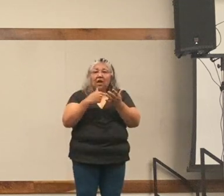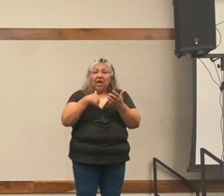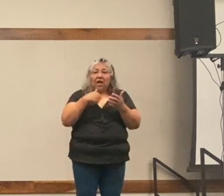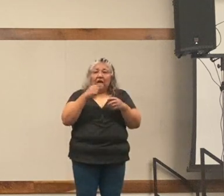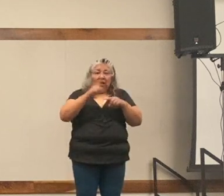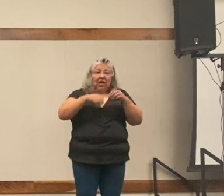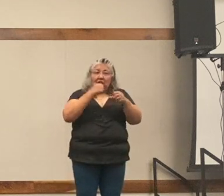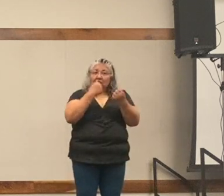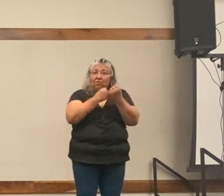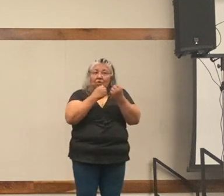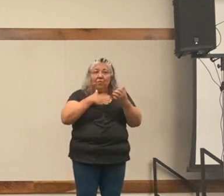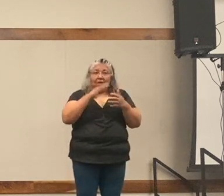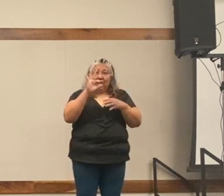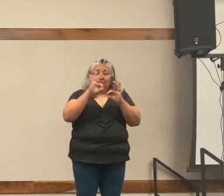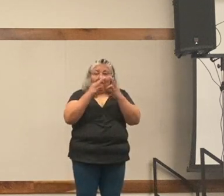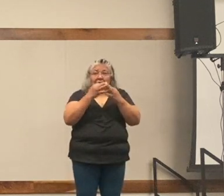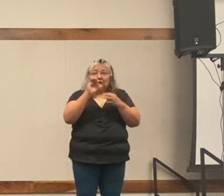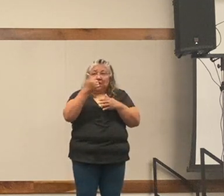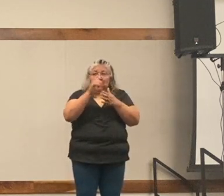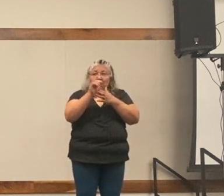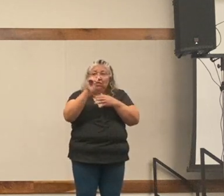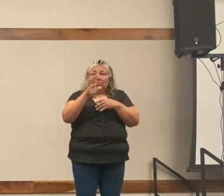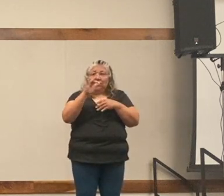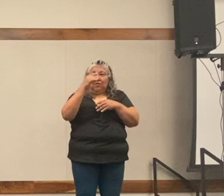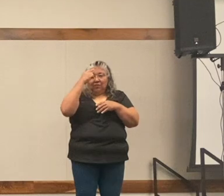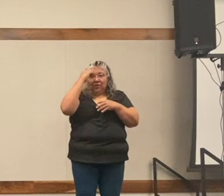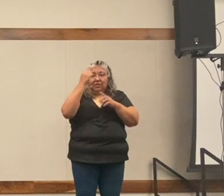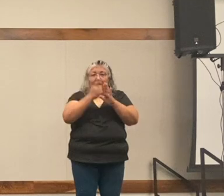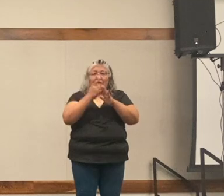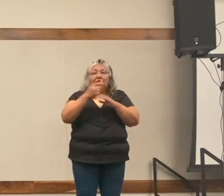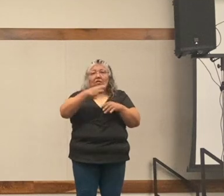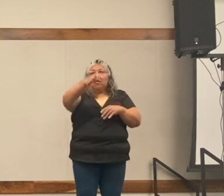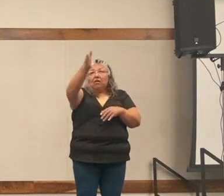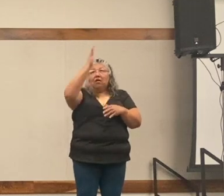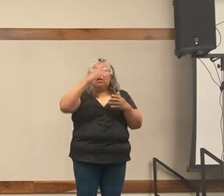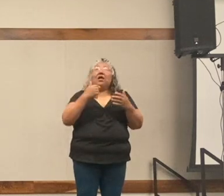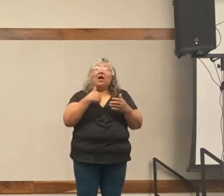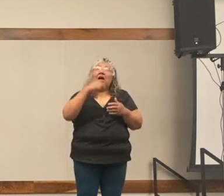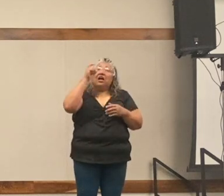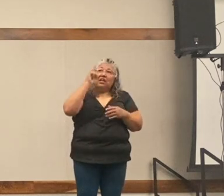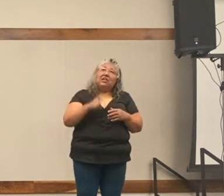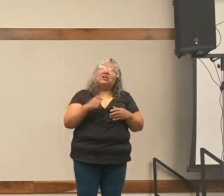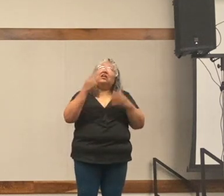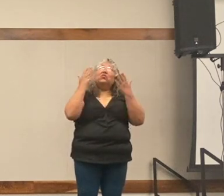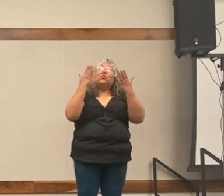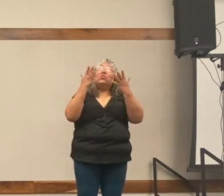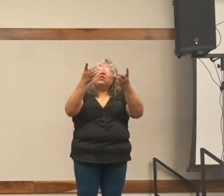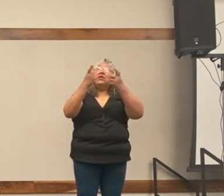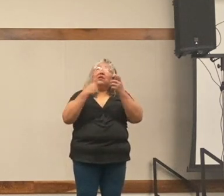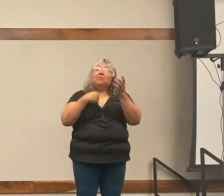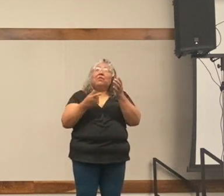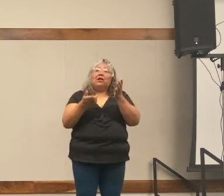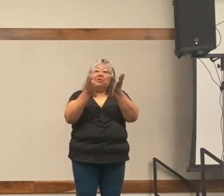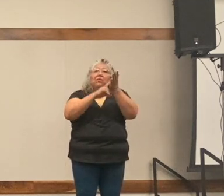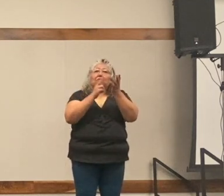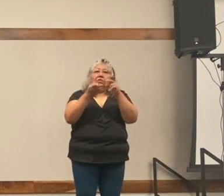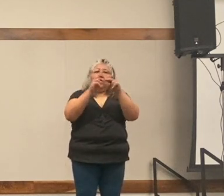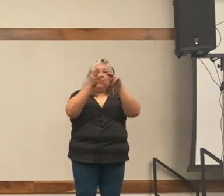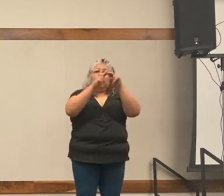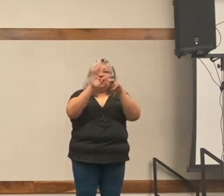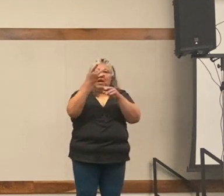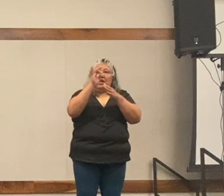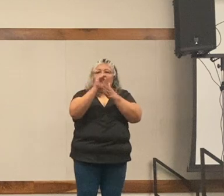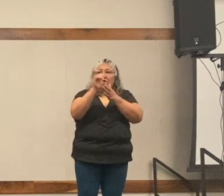my family at $10.25 an hour. So he said, Father, I need you to give me a raise up to